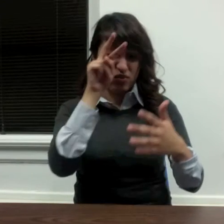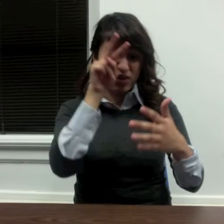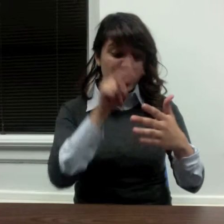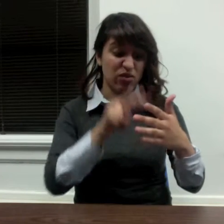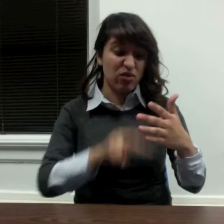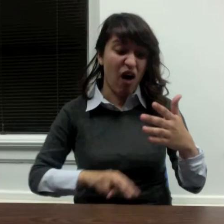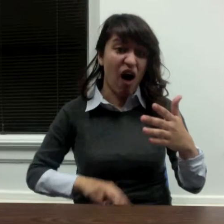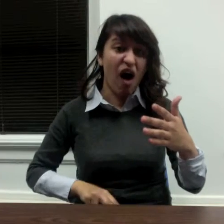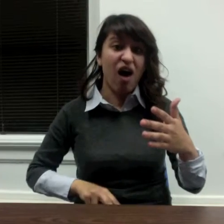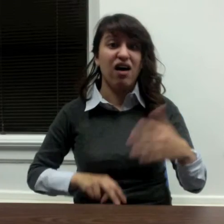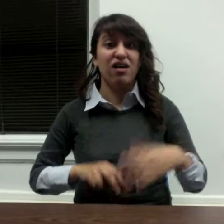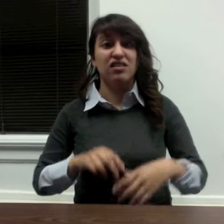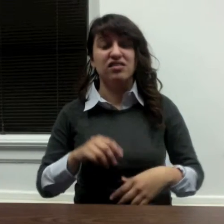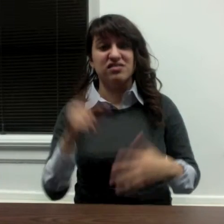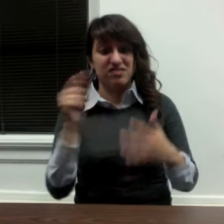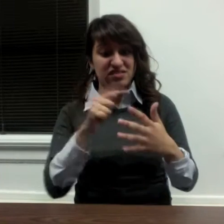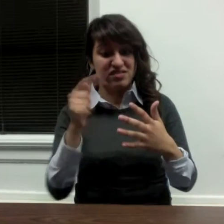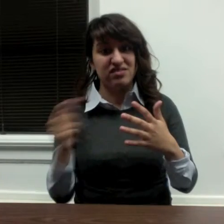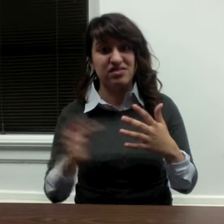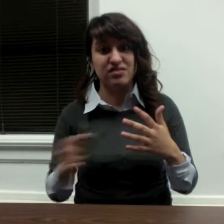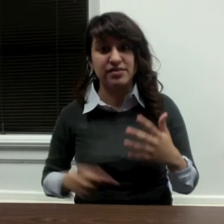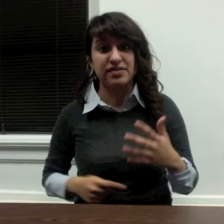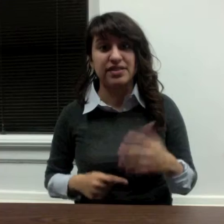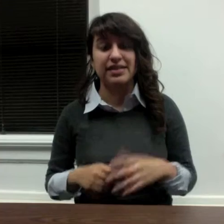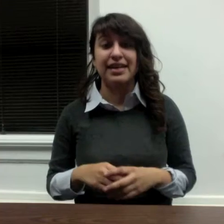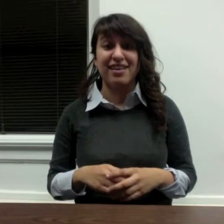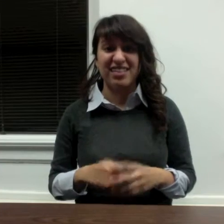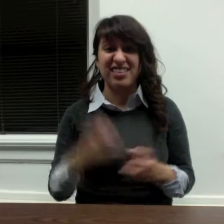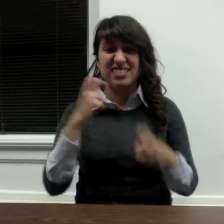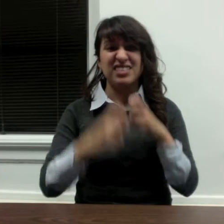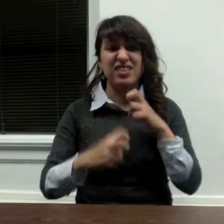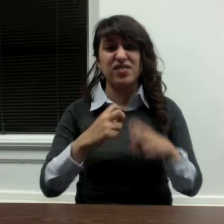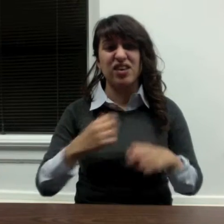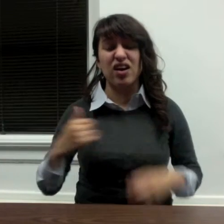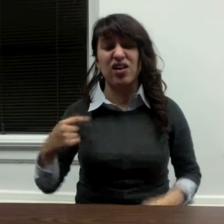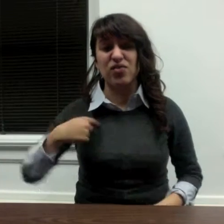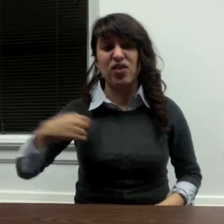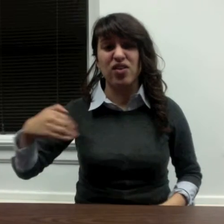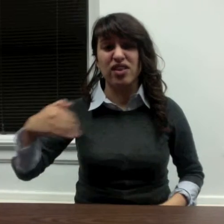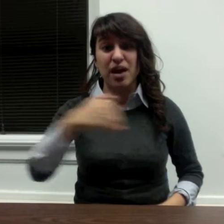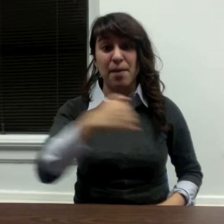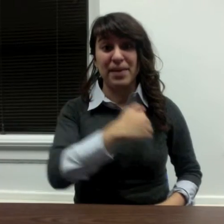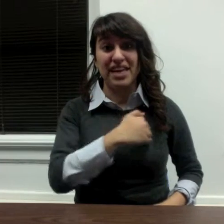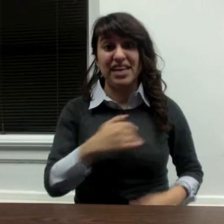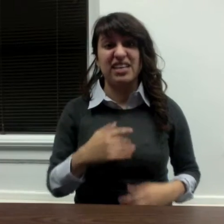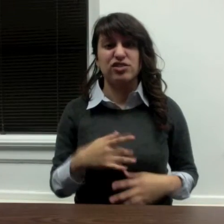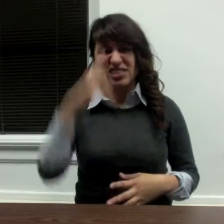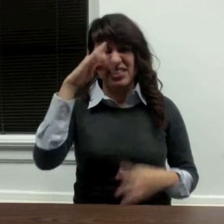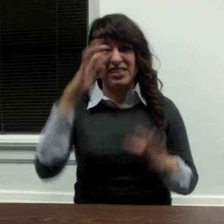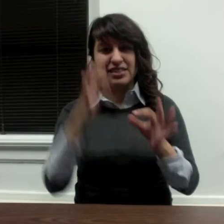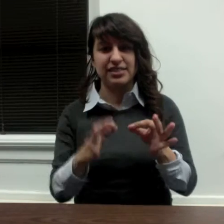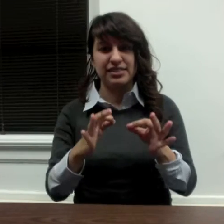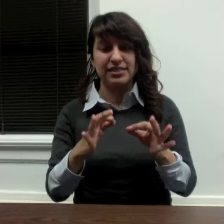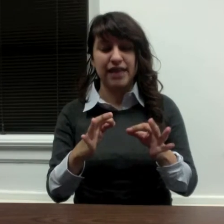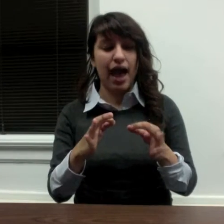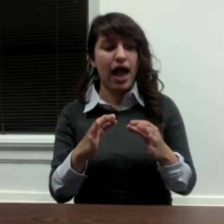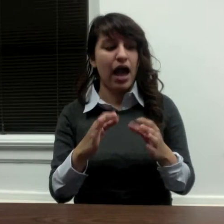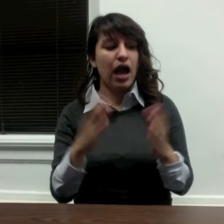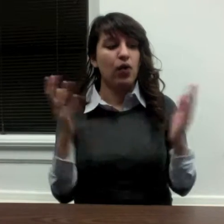decide what all of the interpreters coming to the conference would want to see. So it's really